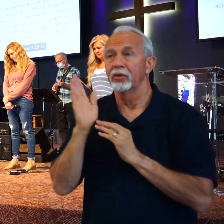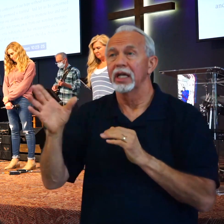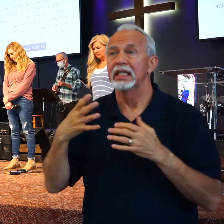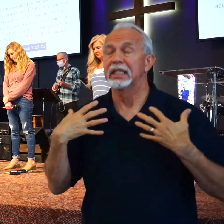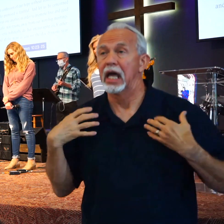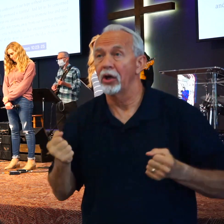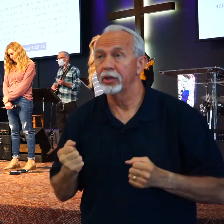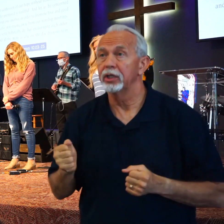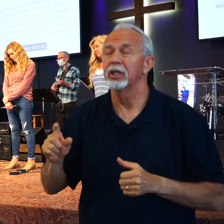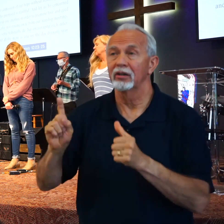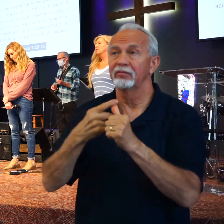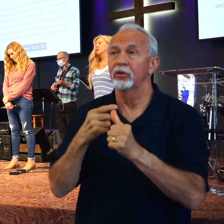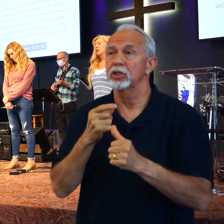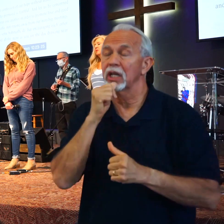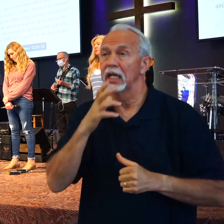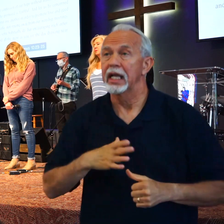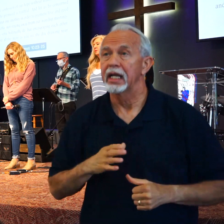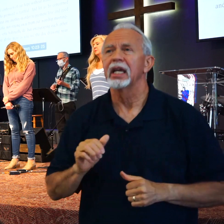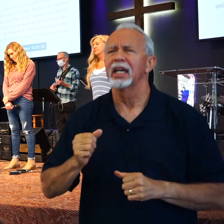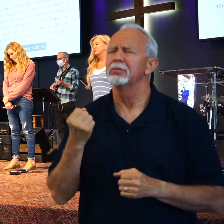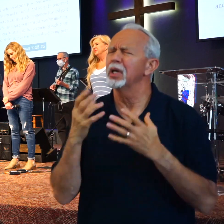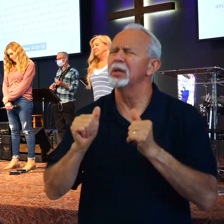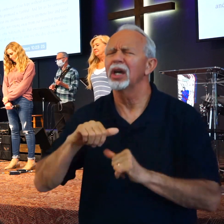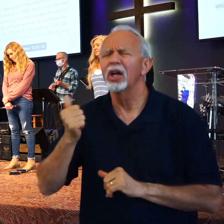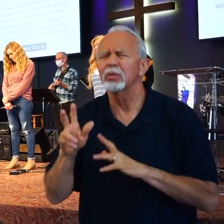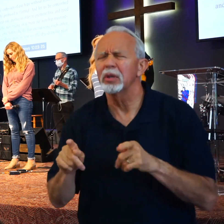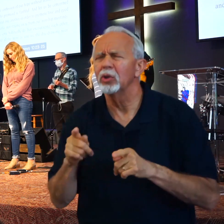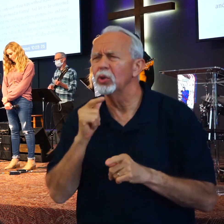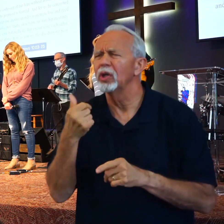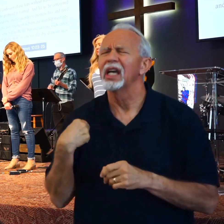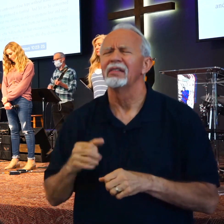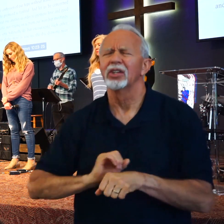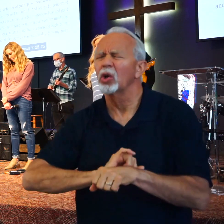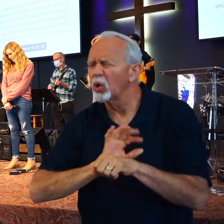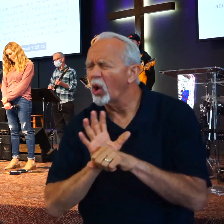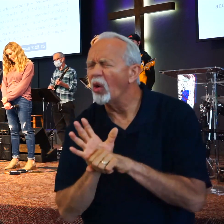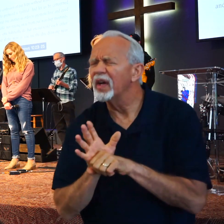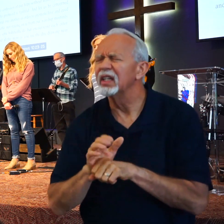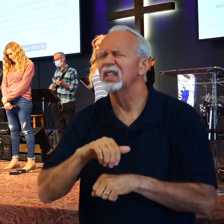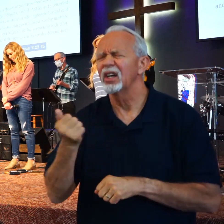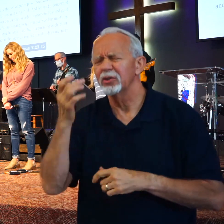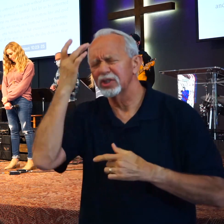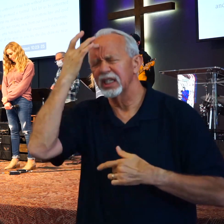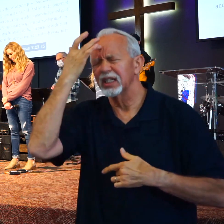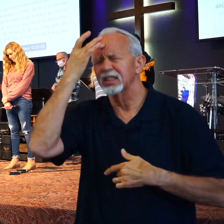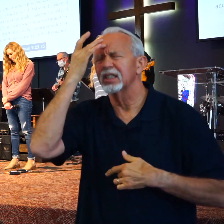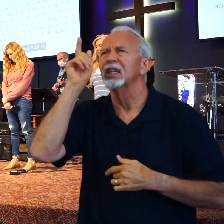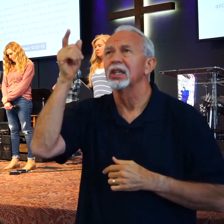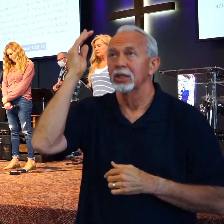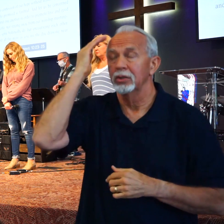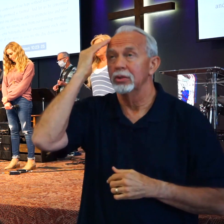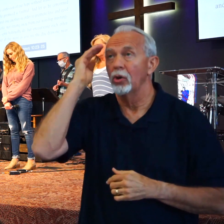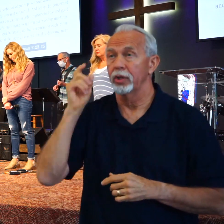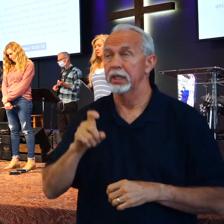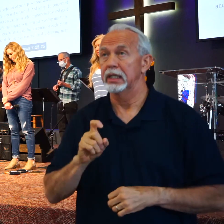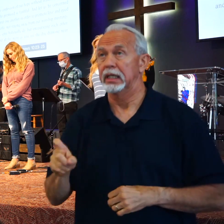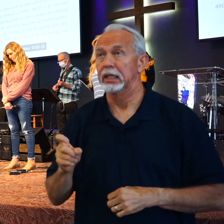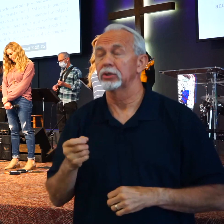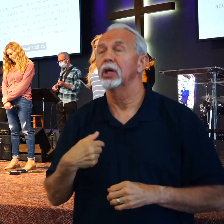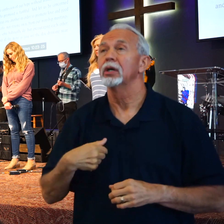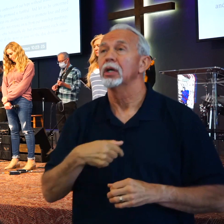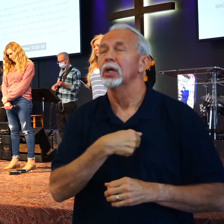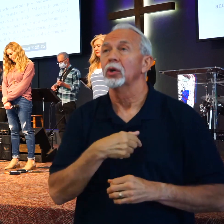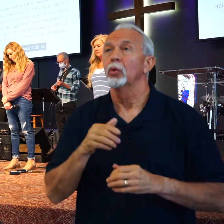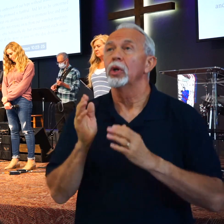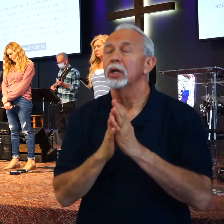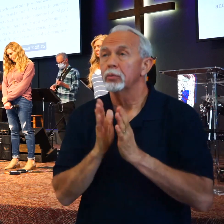Lady, and for countless others who are dealing with COVID and other sicknesses. Lord, you know the needs. But we pray today,